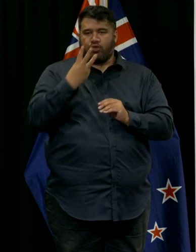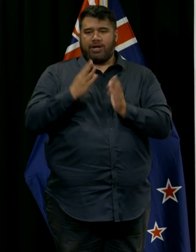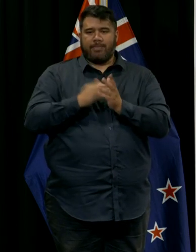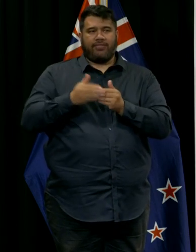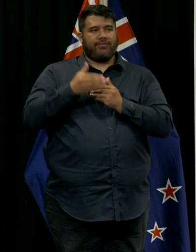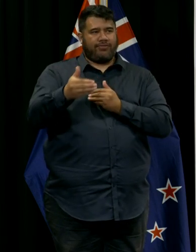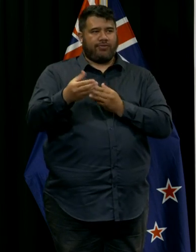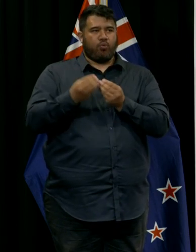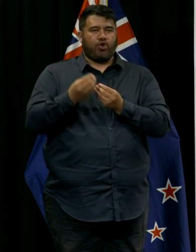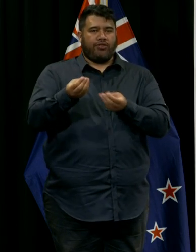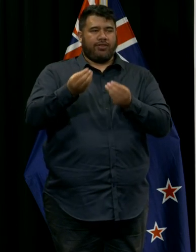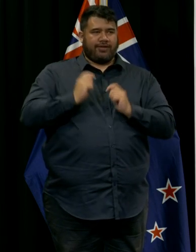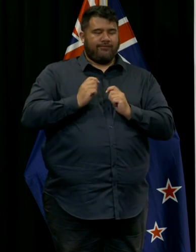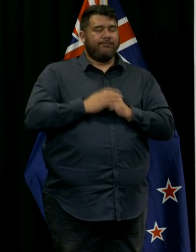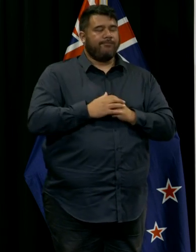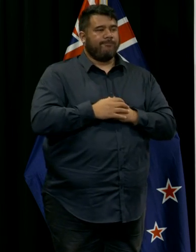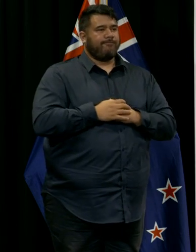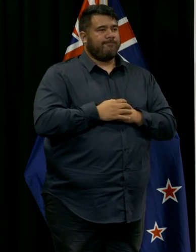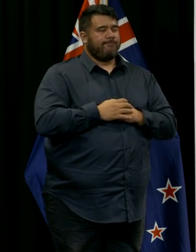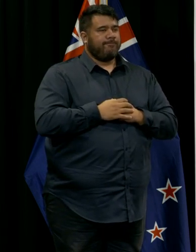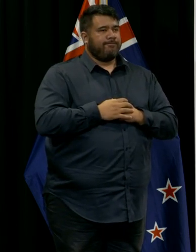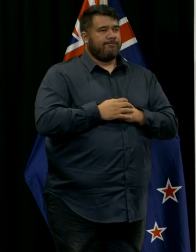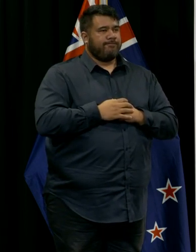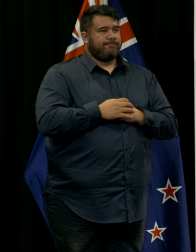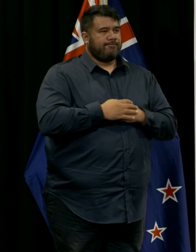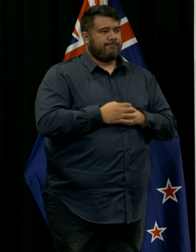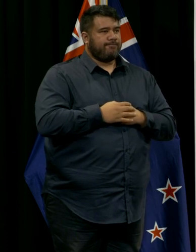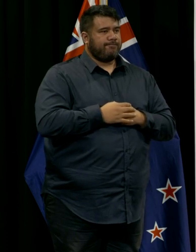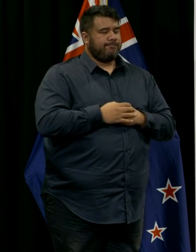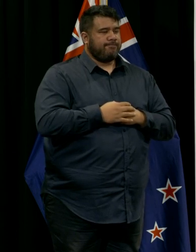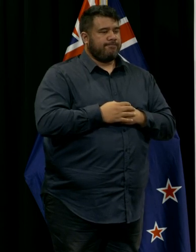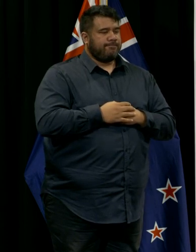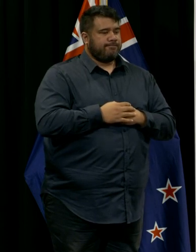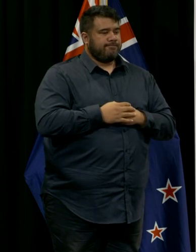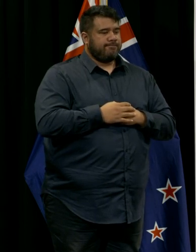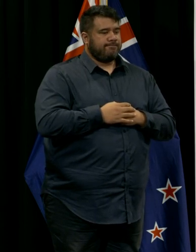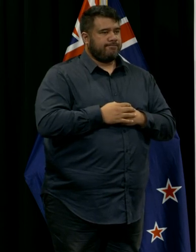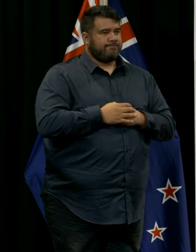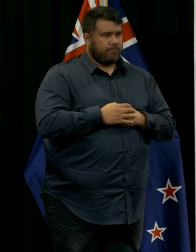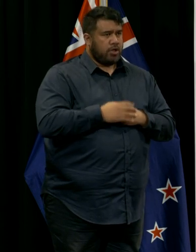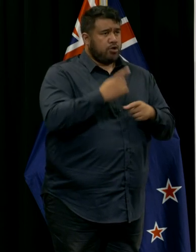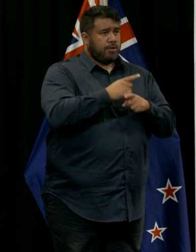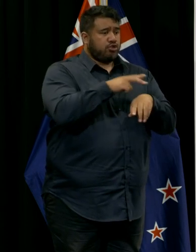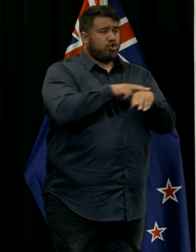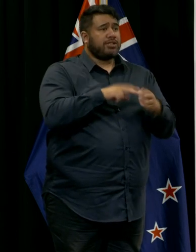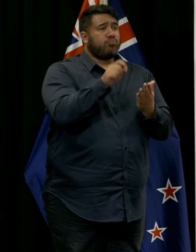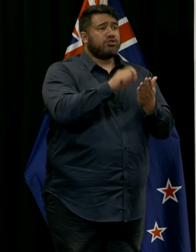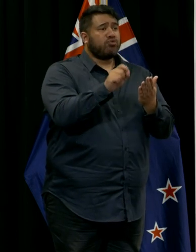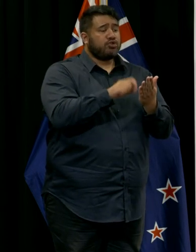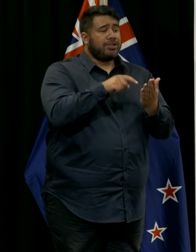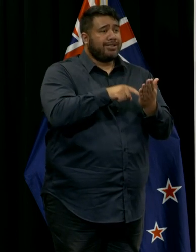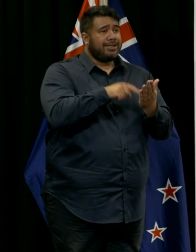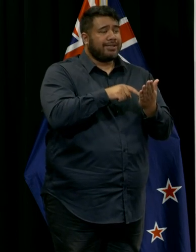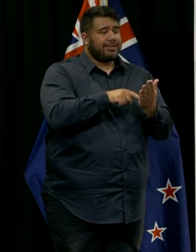this more immediately today. There is no change to the way prescriptions will be written, and people won't need to visit